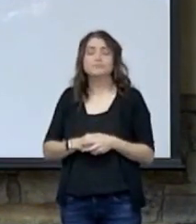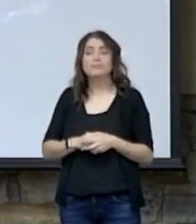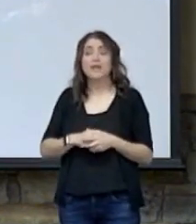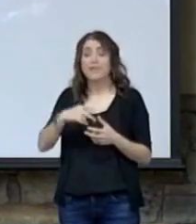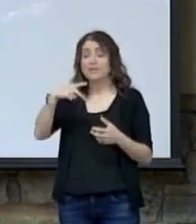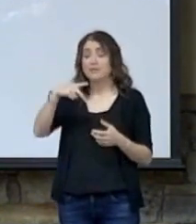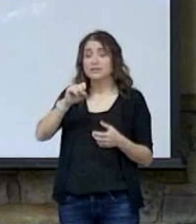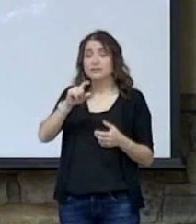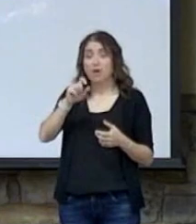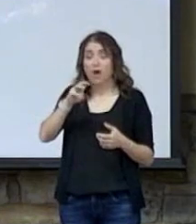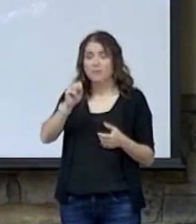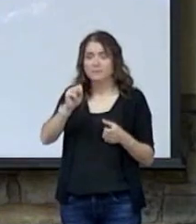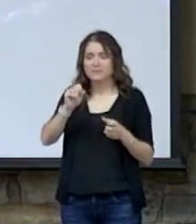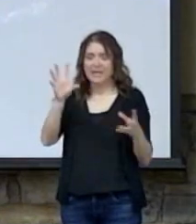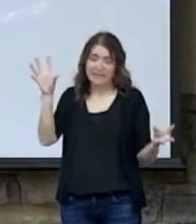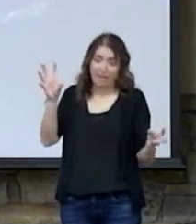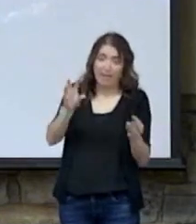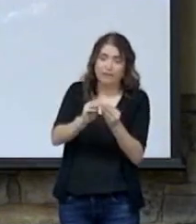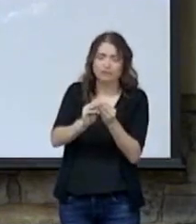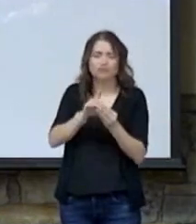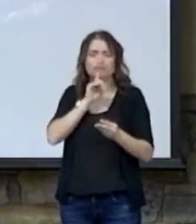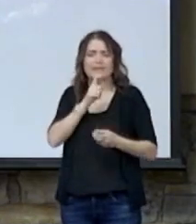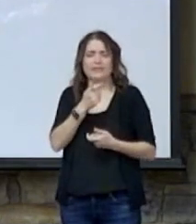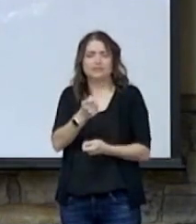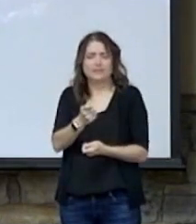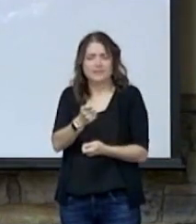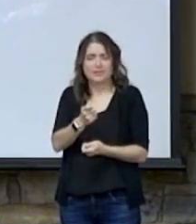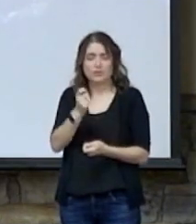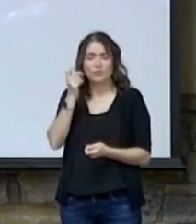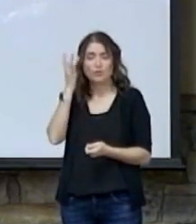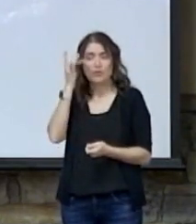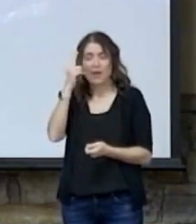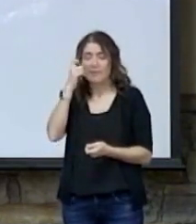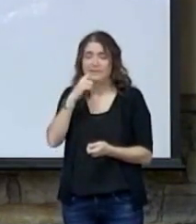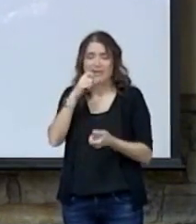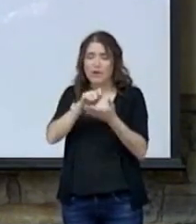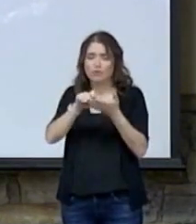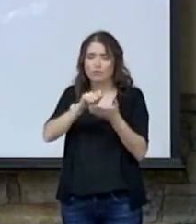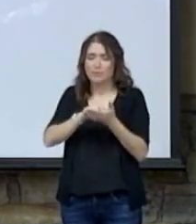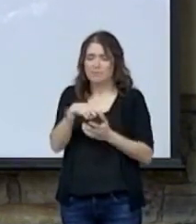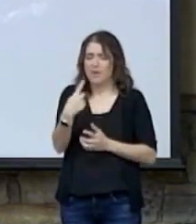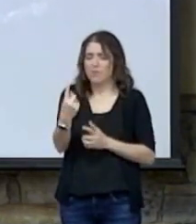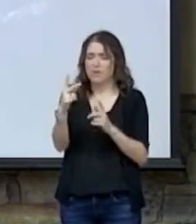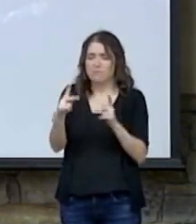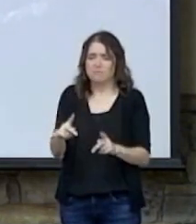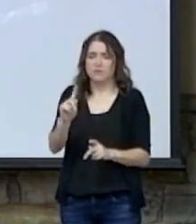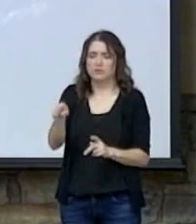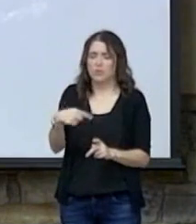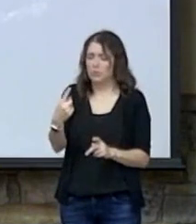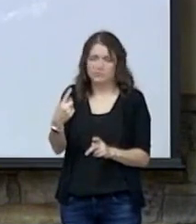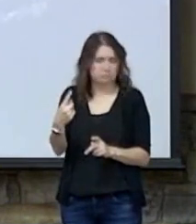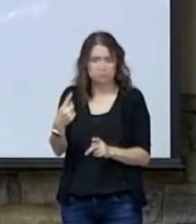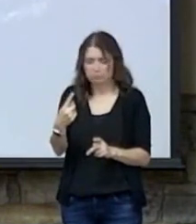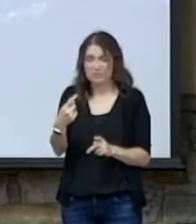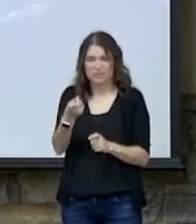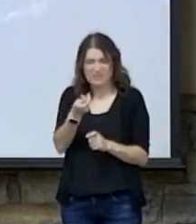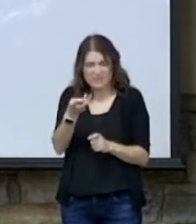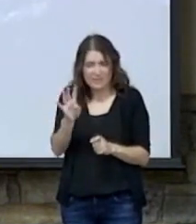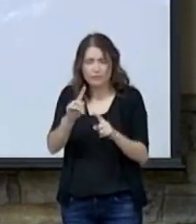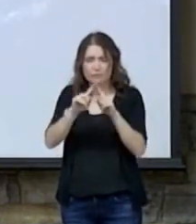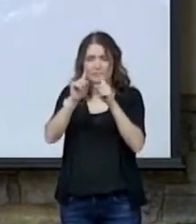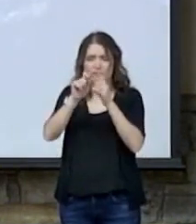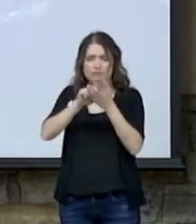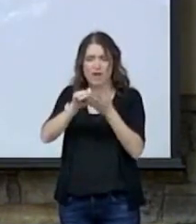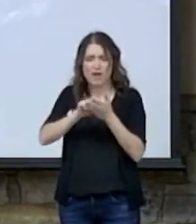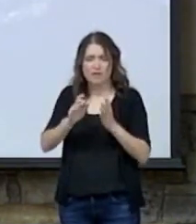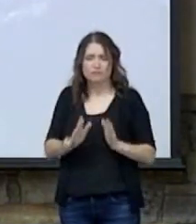a collection are very interesting because you see, they weren't all written by one person. There were actually several different writers